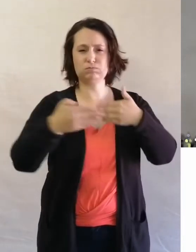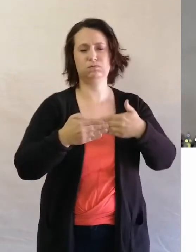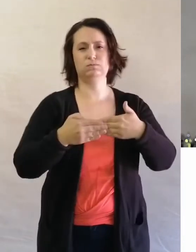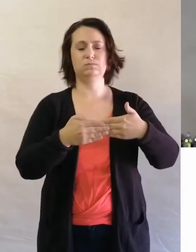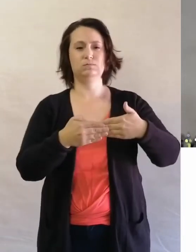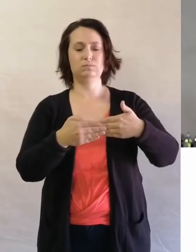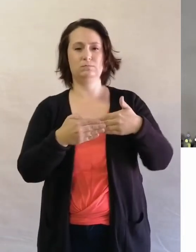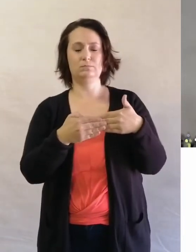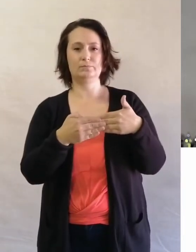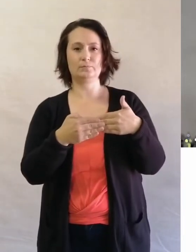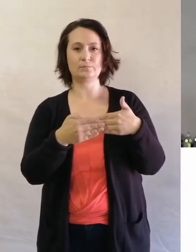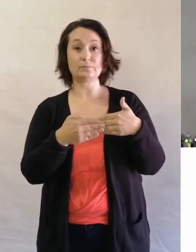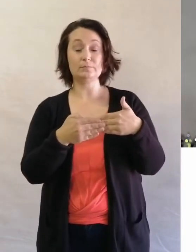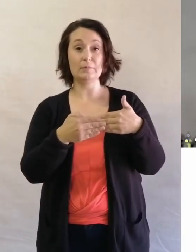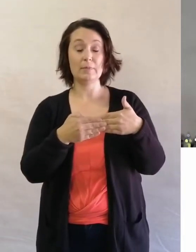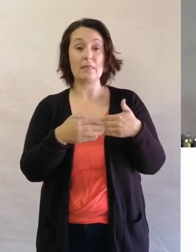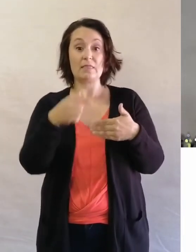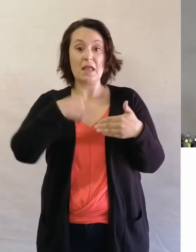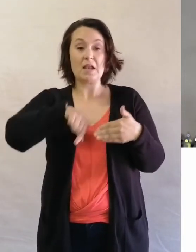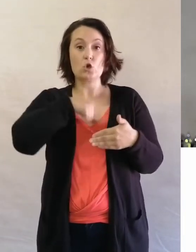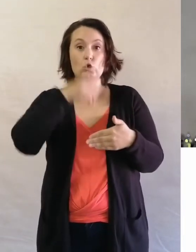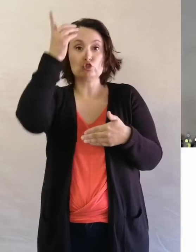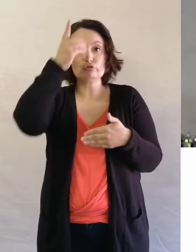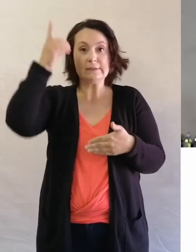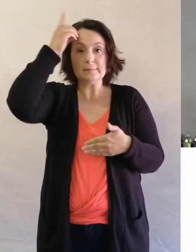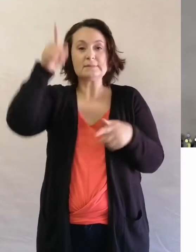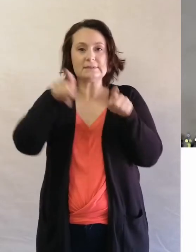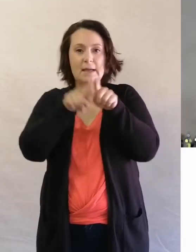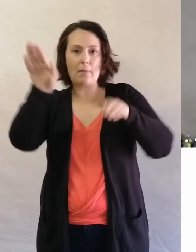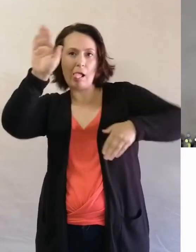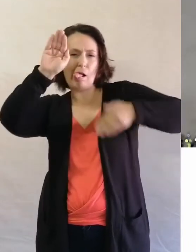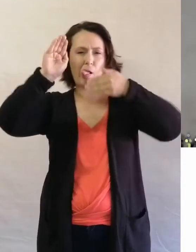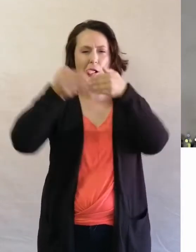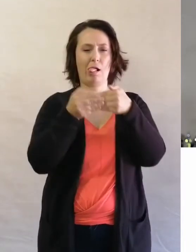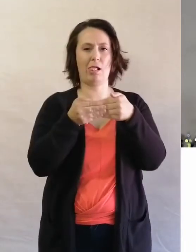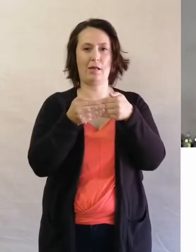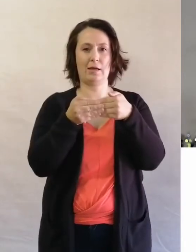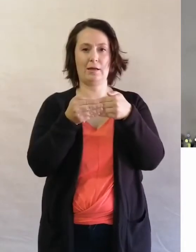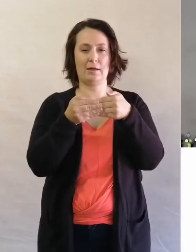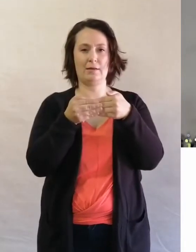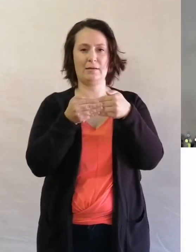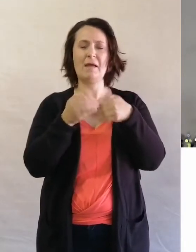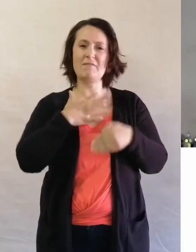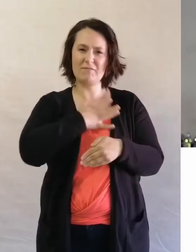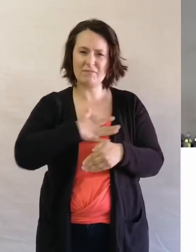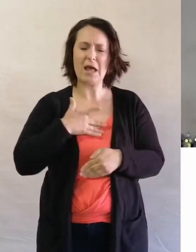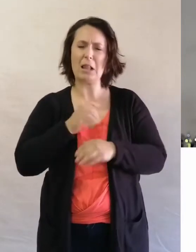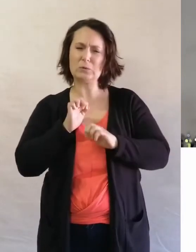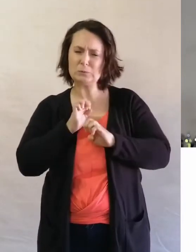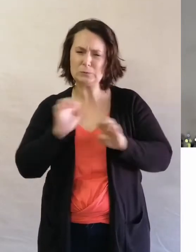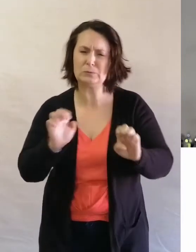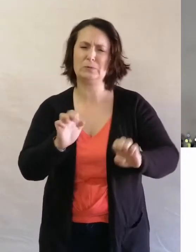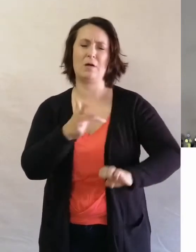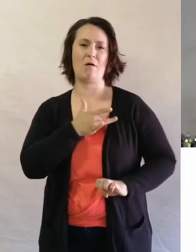it can lock down your dreams. And that's been like the urgency on my heart.